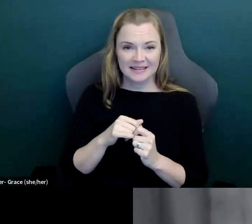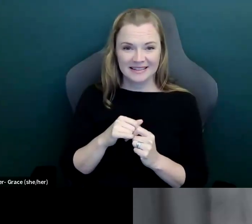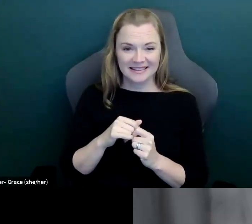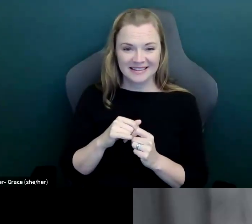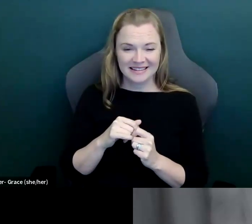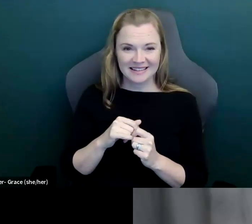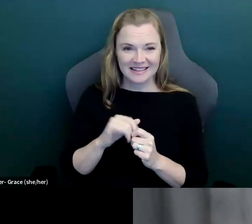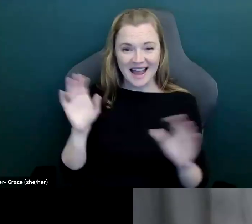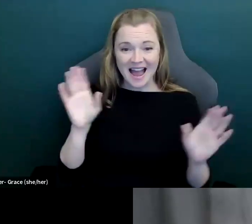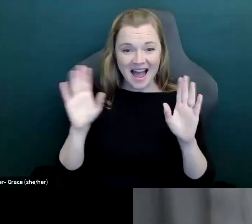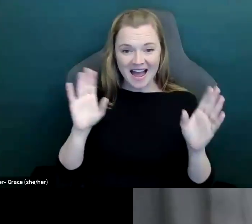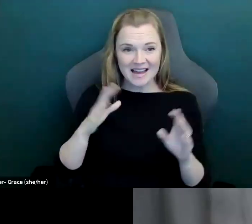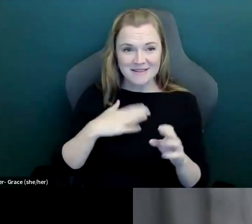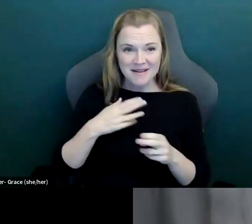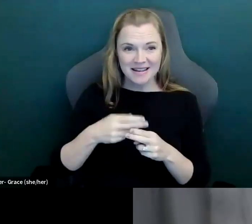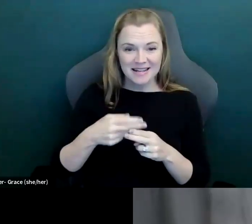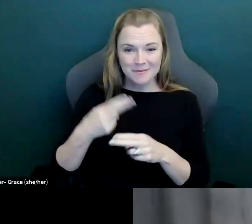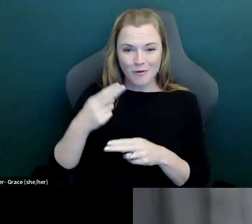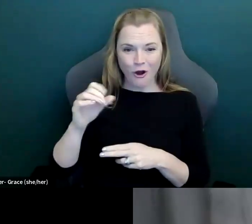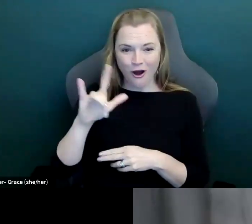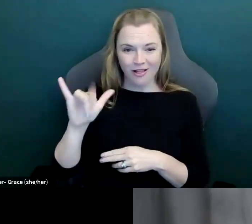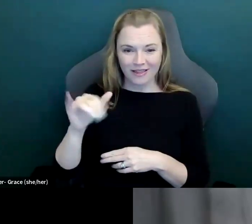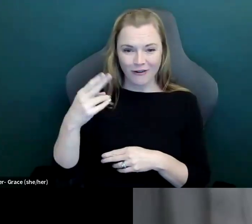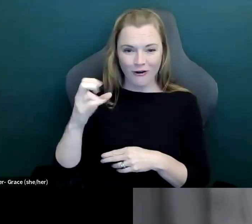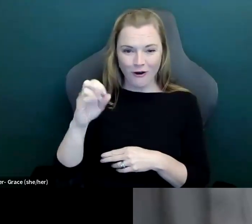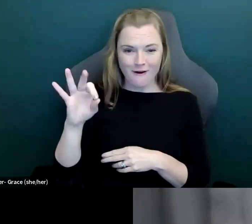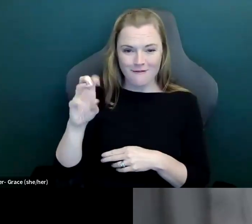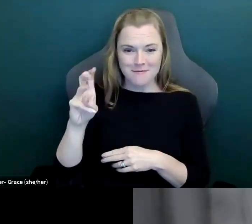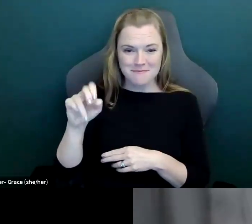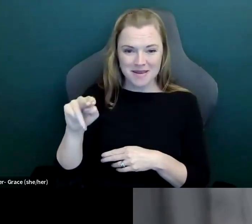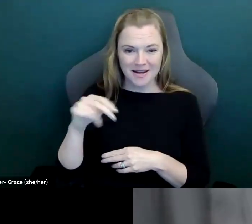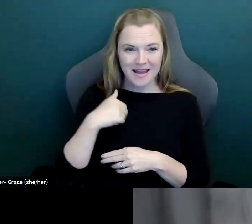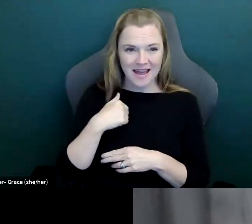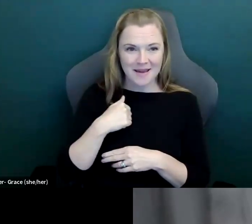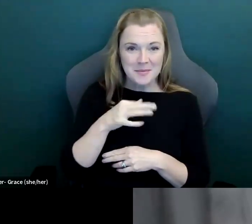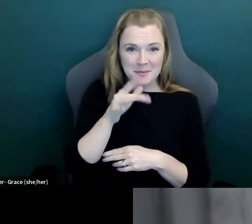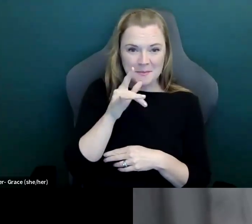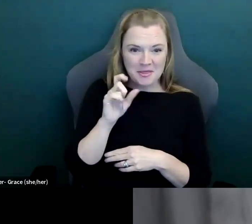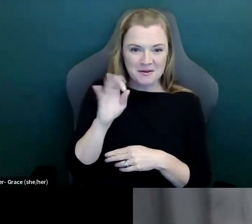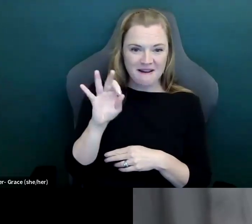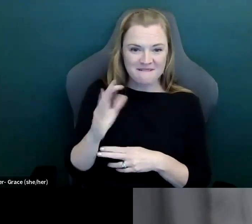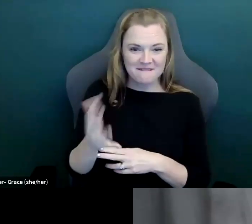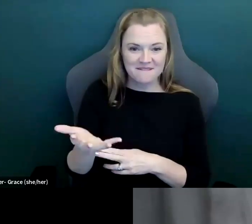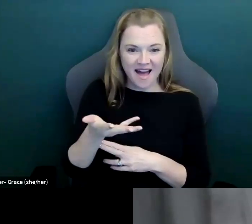Hi, my name is Holly Hoffman. I am a mother of 5.